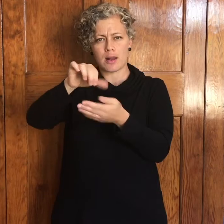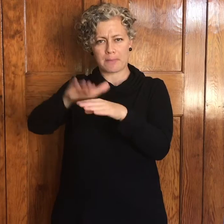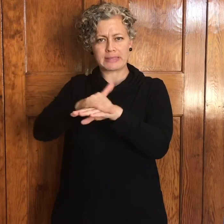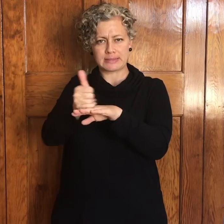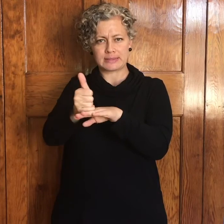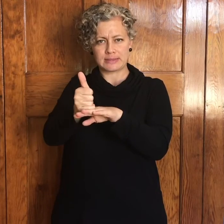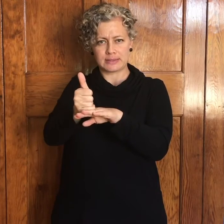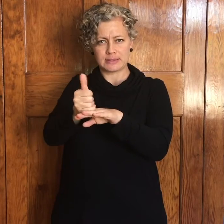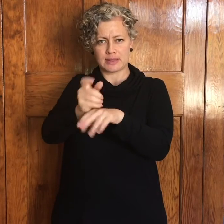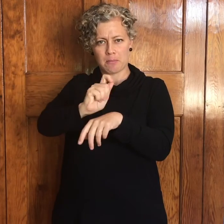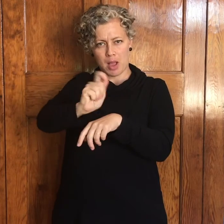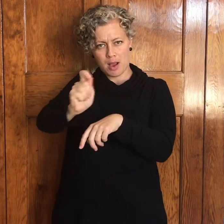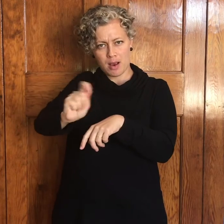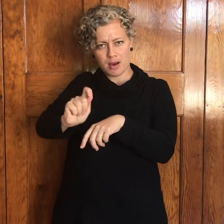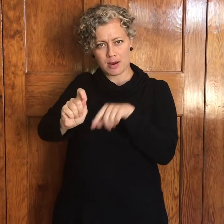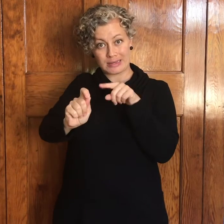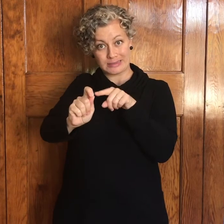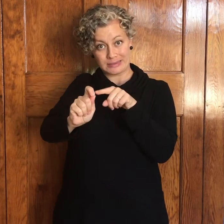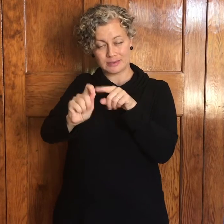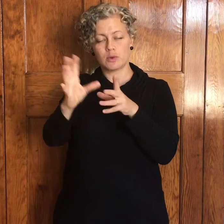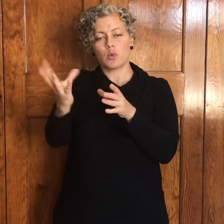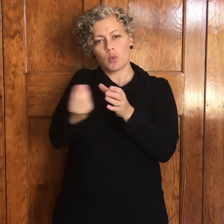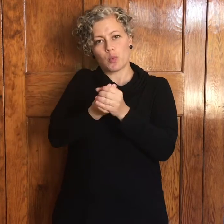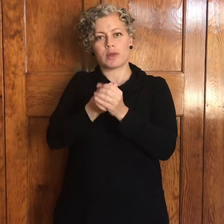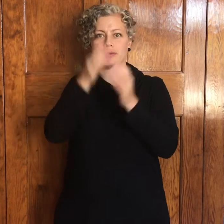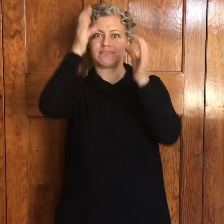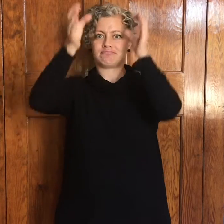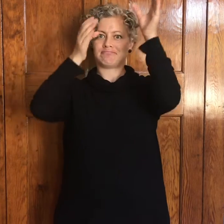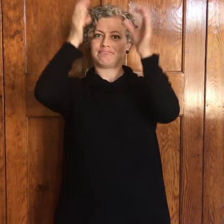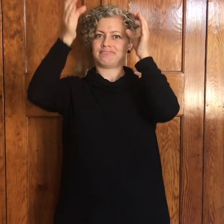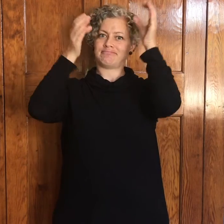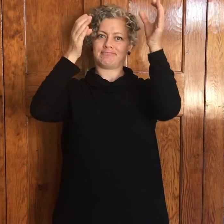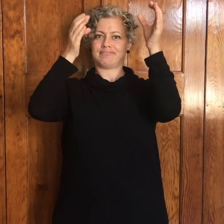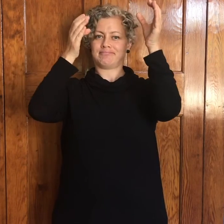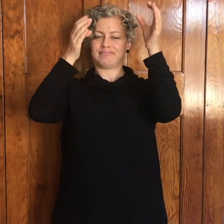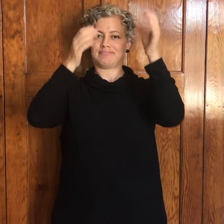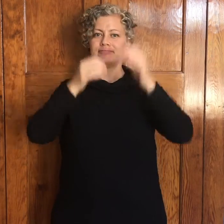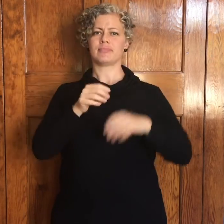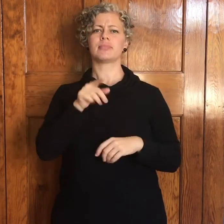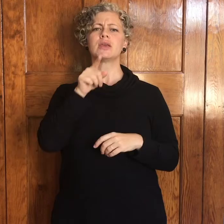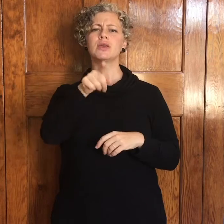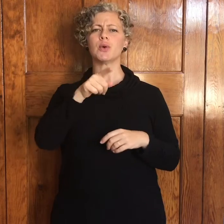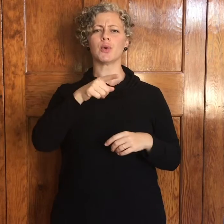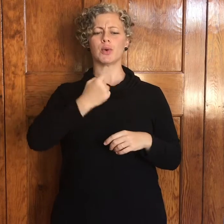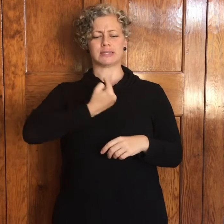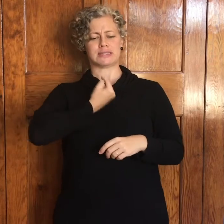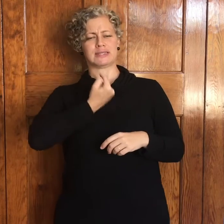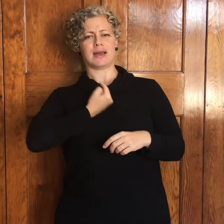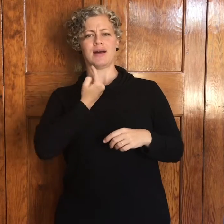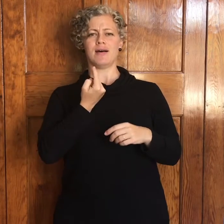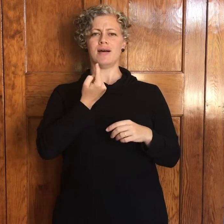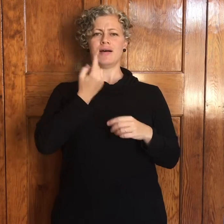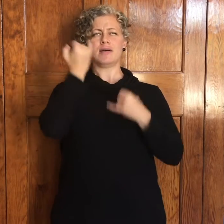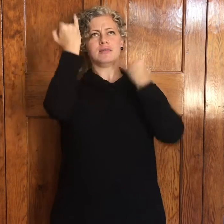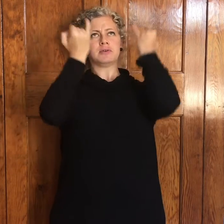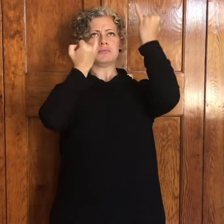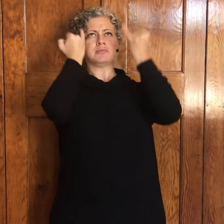little creativity. From custom monikers to quotes, drawings,